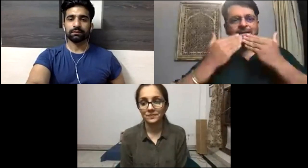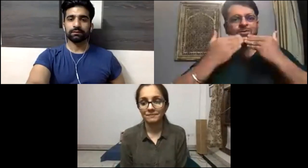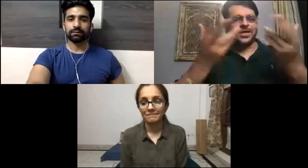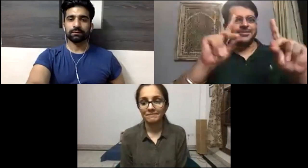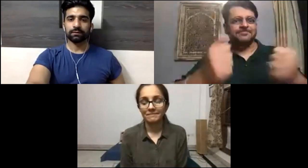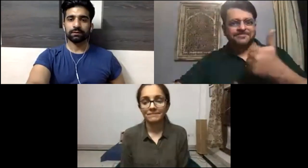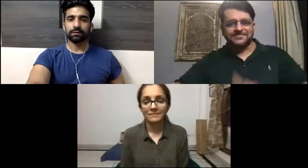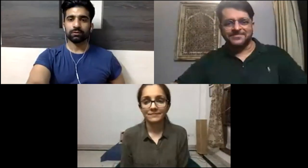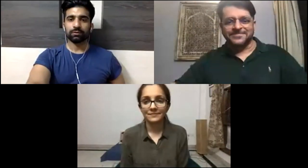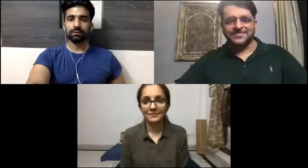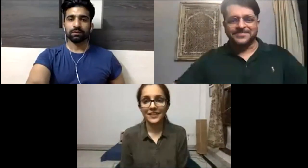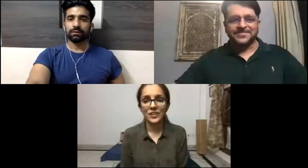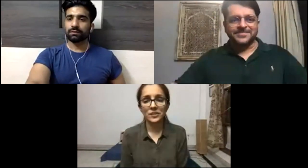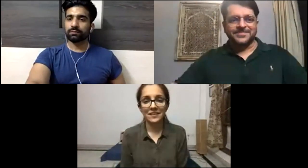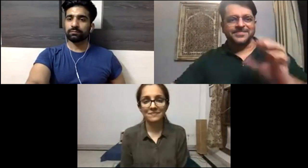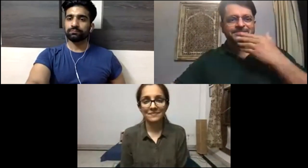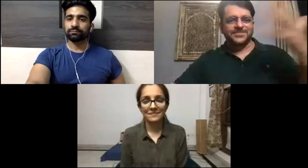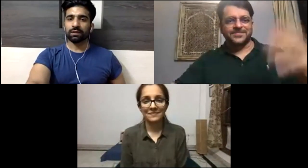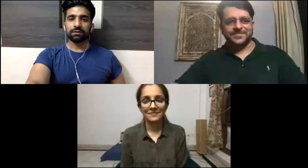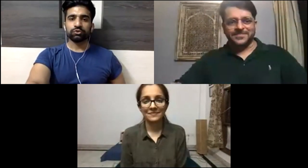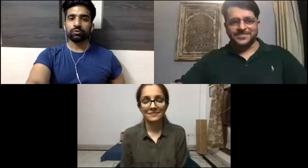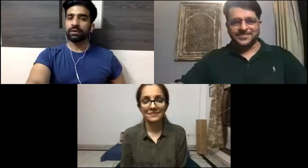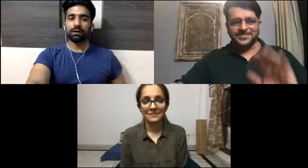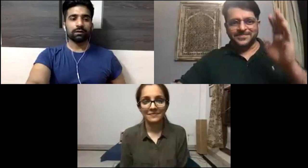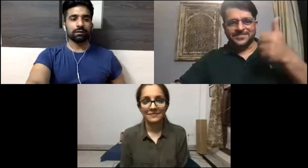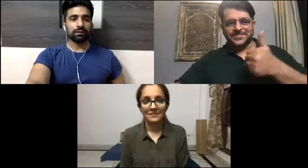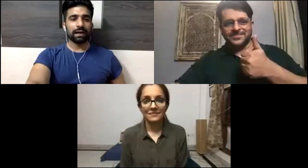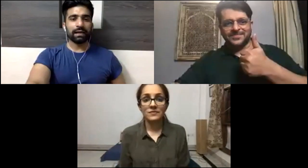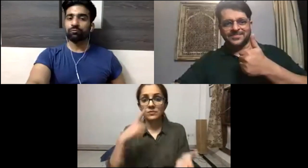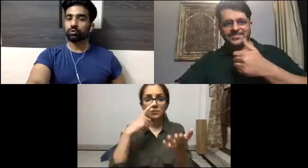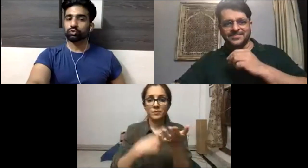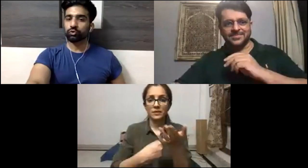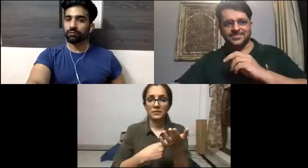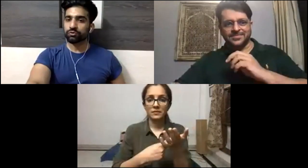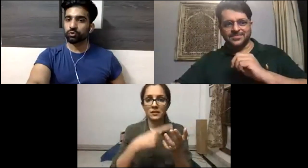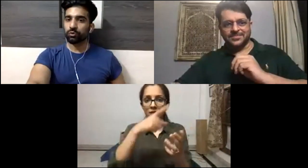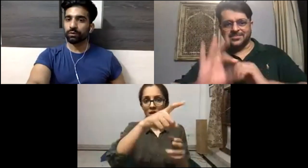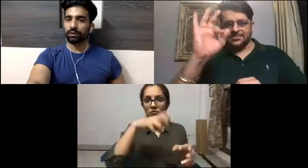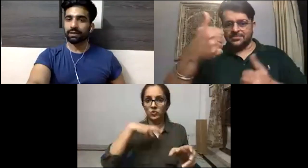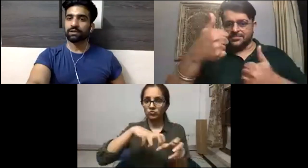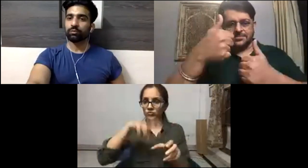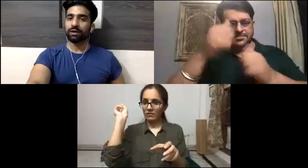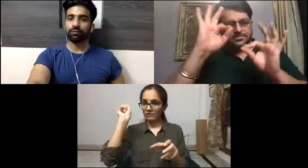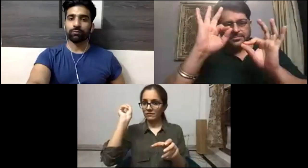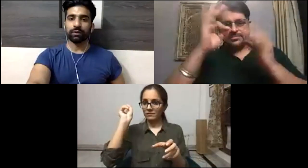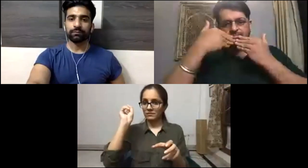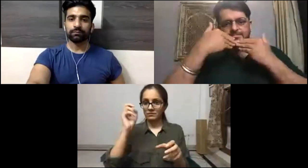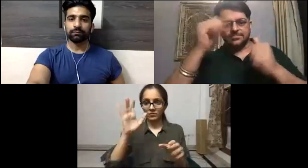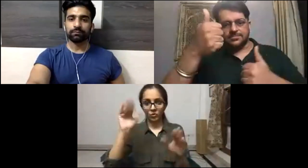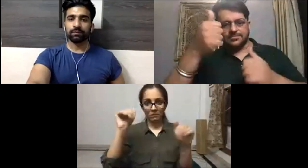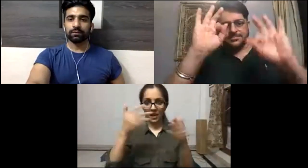you. Thank you again. Surbi, I have to shoot off, so can I say goodbye to